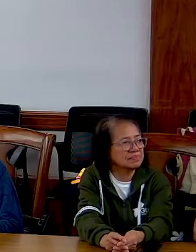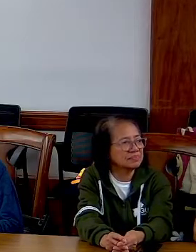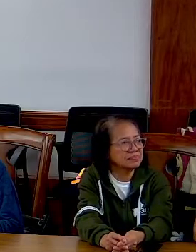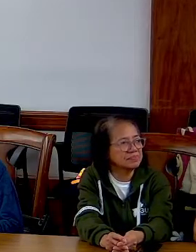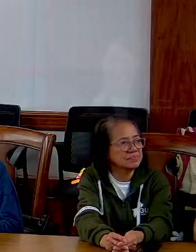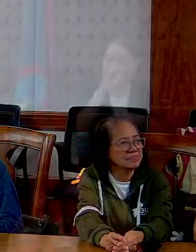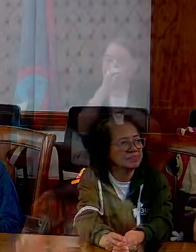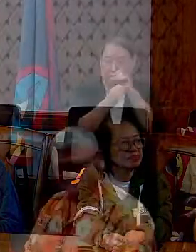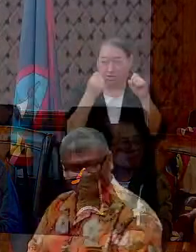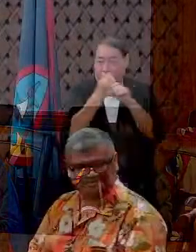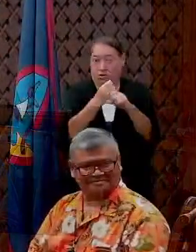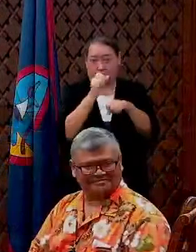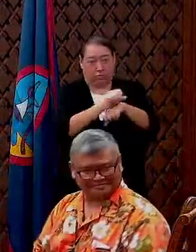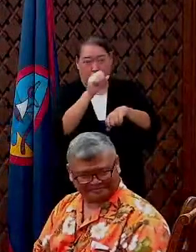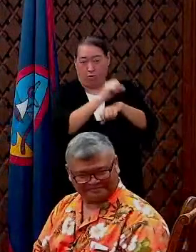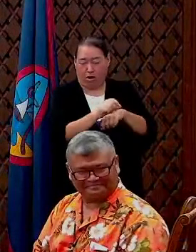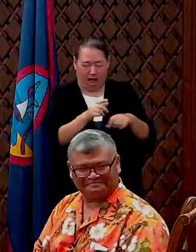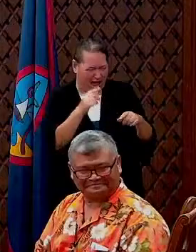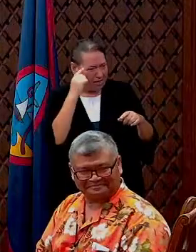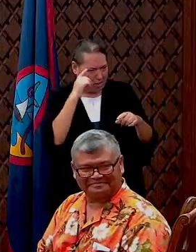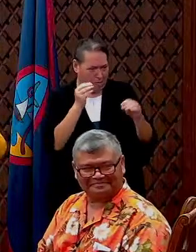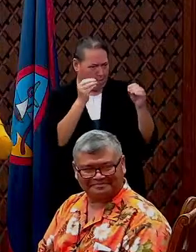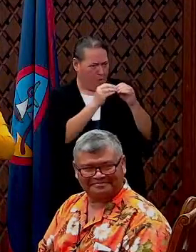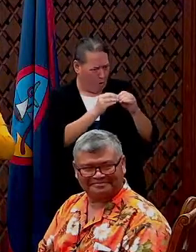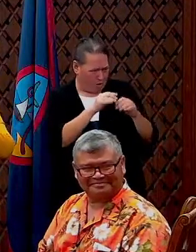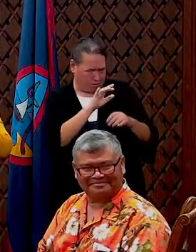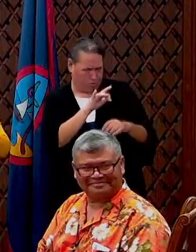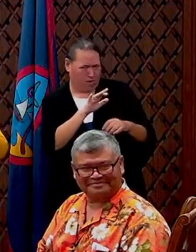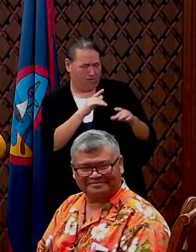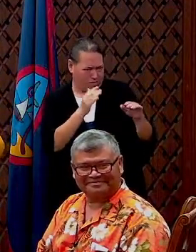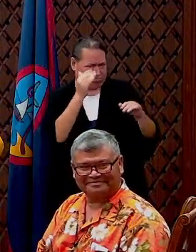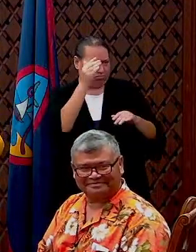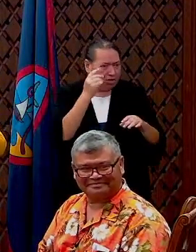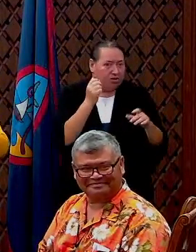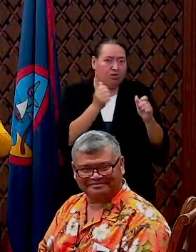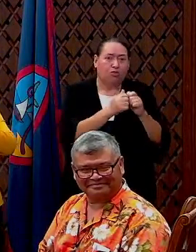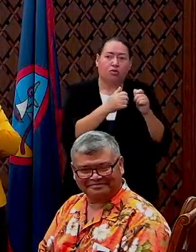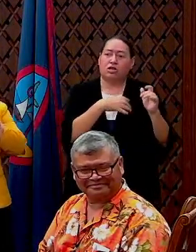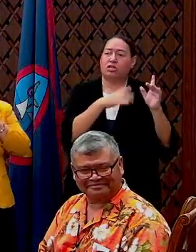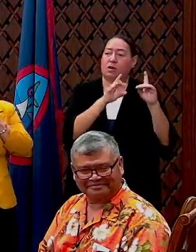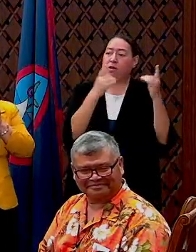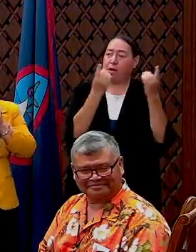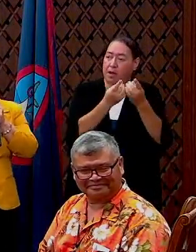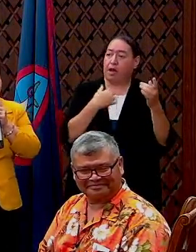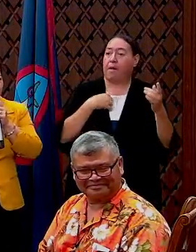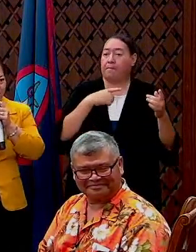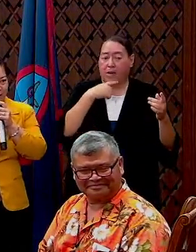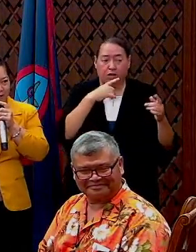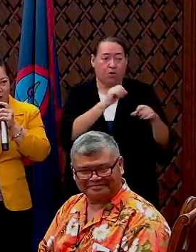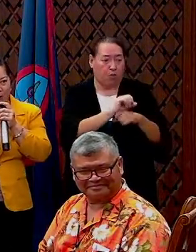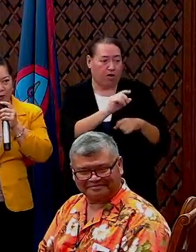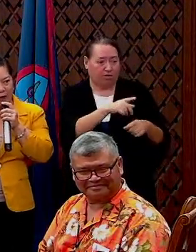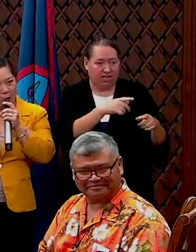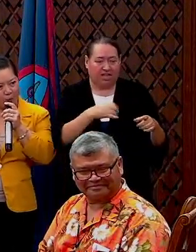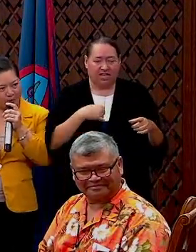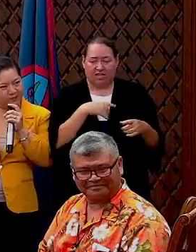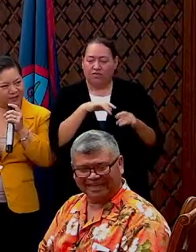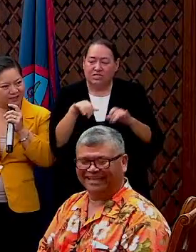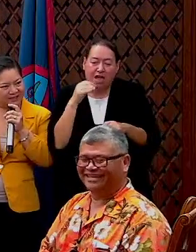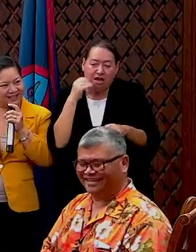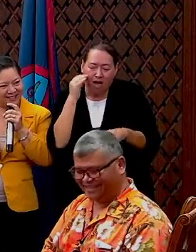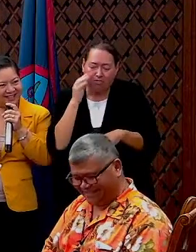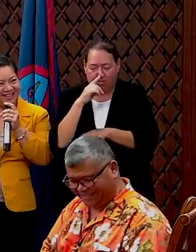25 years, a little bit more with DPR, Department of Public Works, and so he retired and went back to work because he got bored at